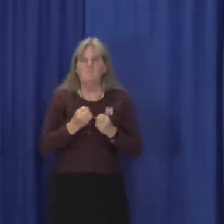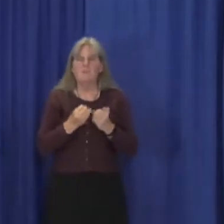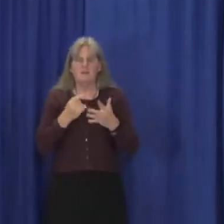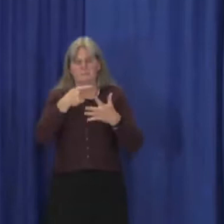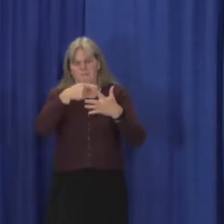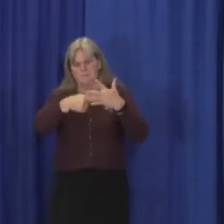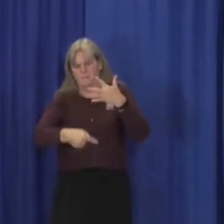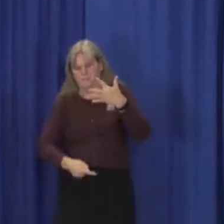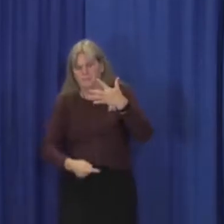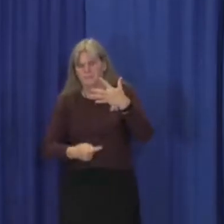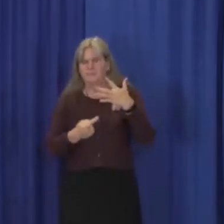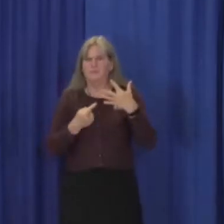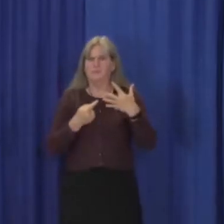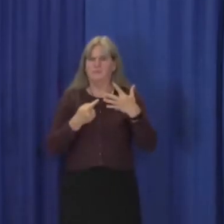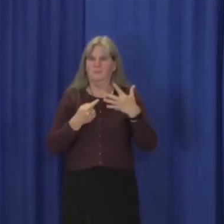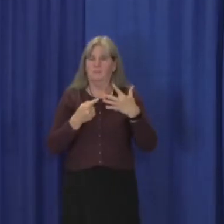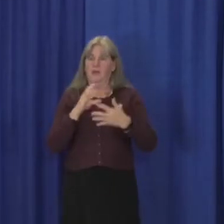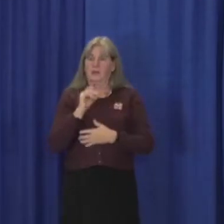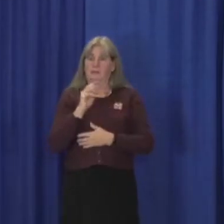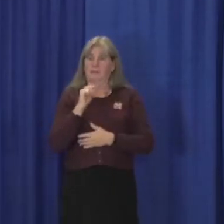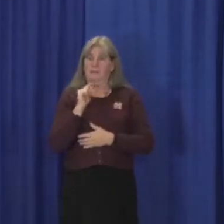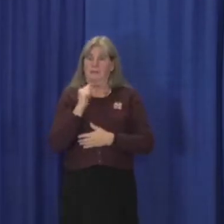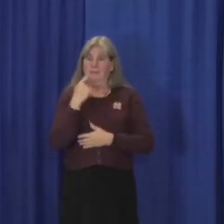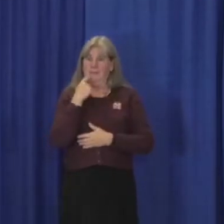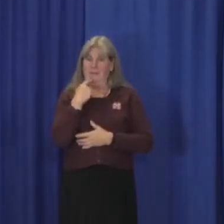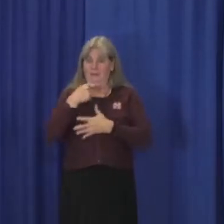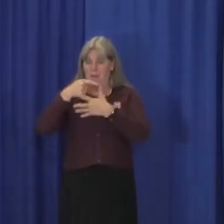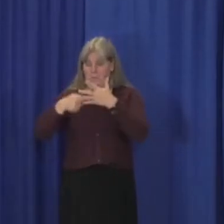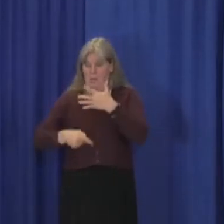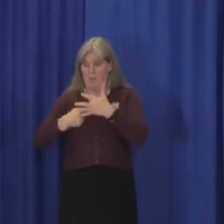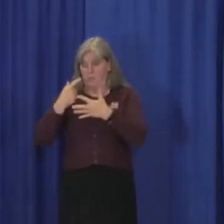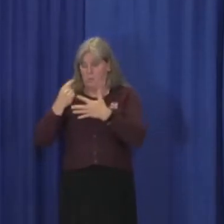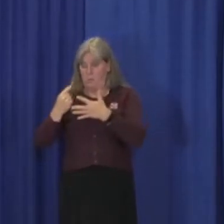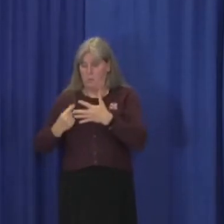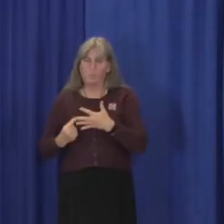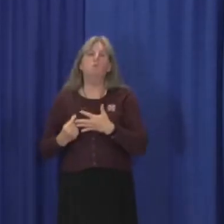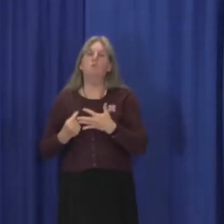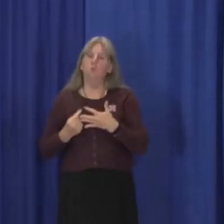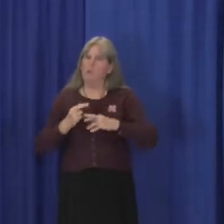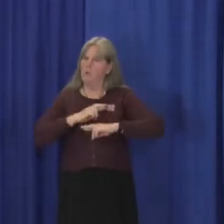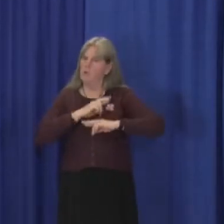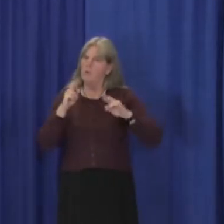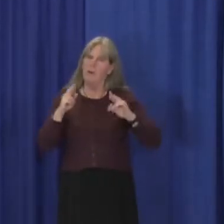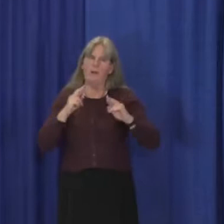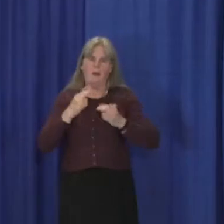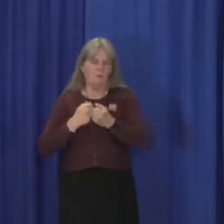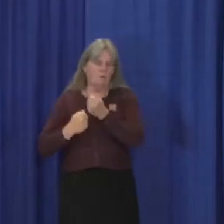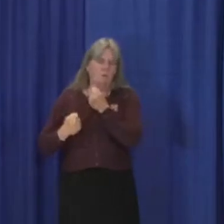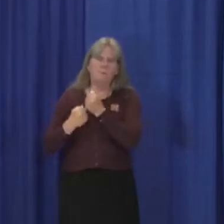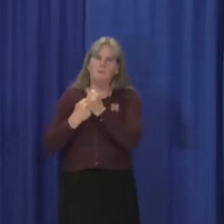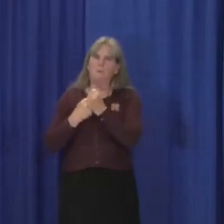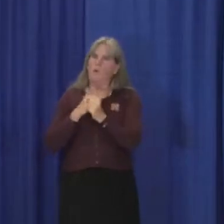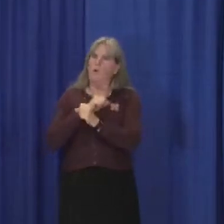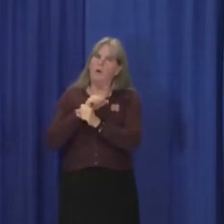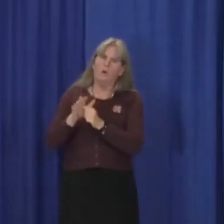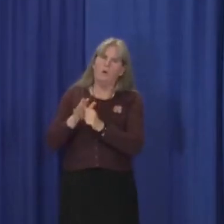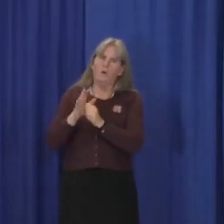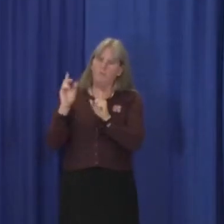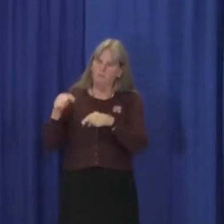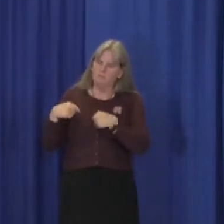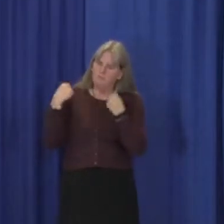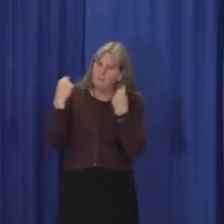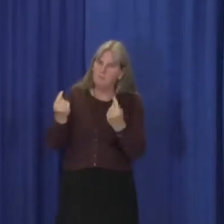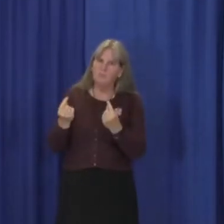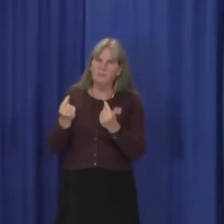tools during the civil state of emergency to support Yukoners over the past 17 months as our world